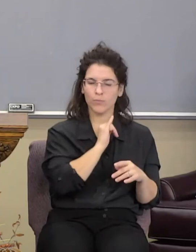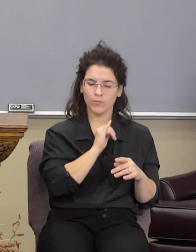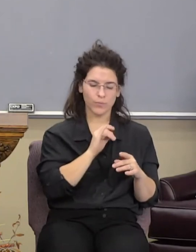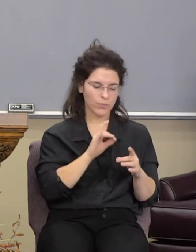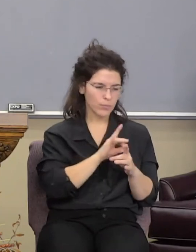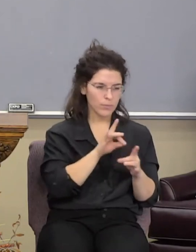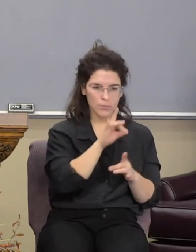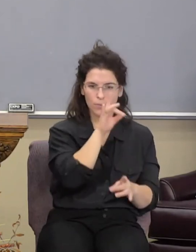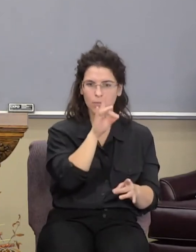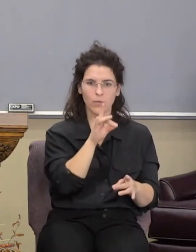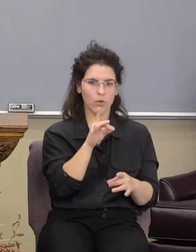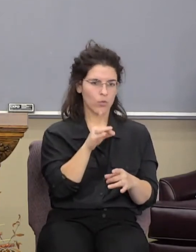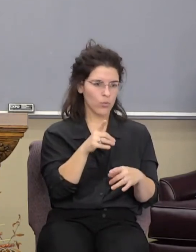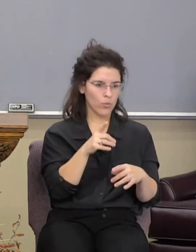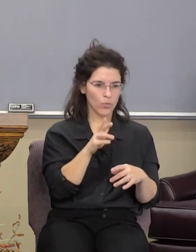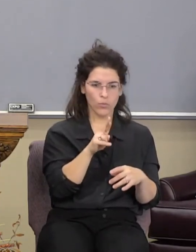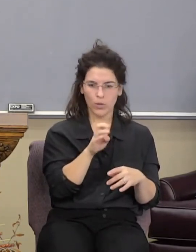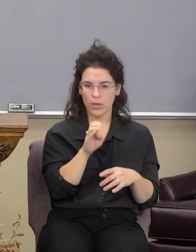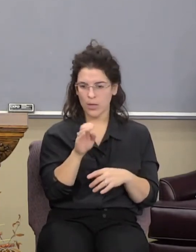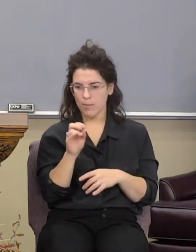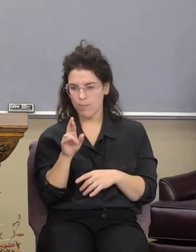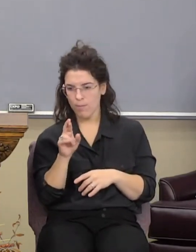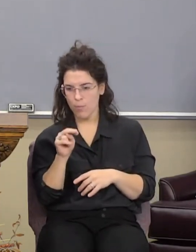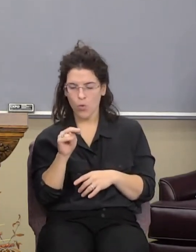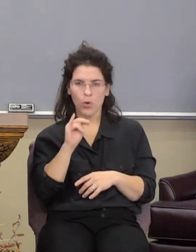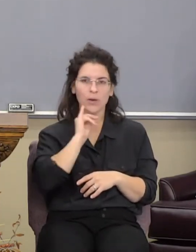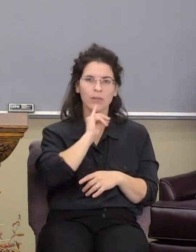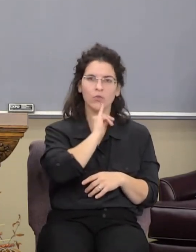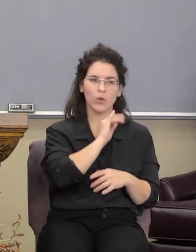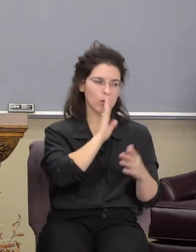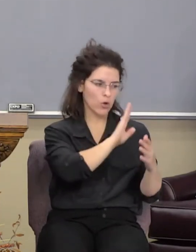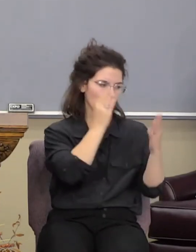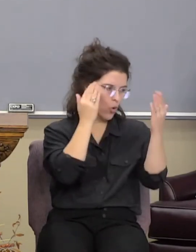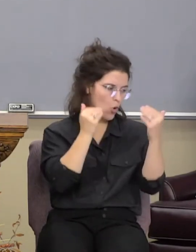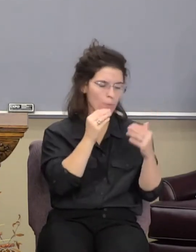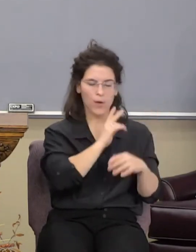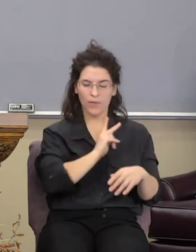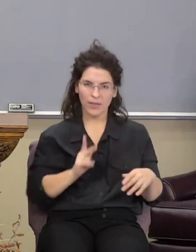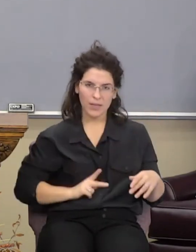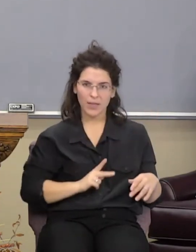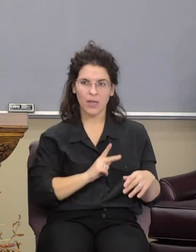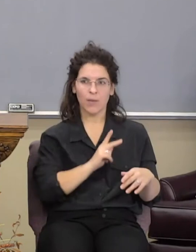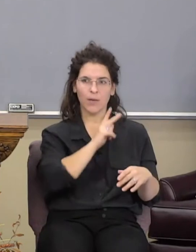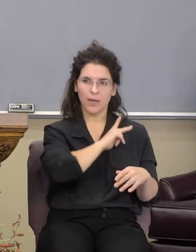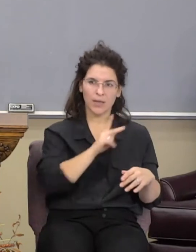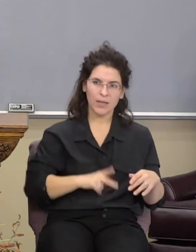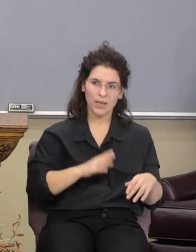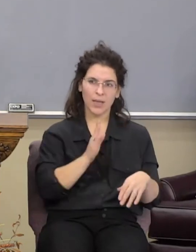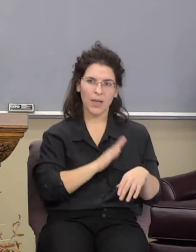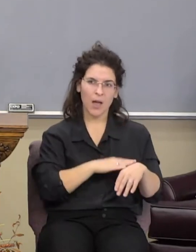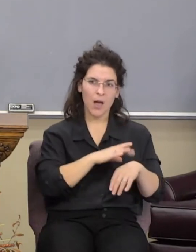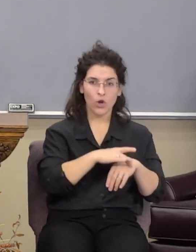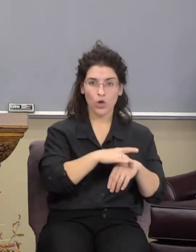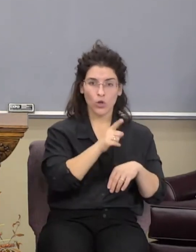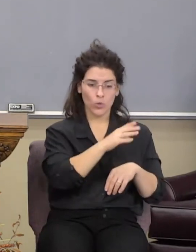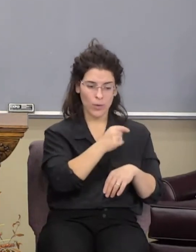Israel, spiritually reborn Israel, and their hope of a kingdom and a king on earth, you and I, in the dispensation of